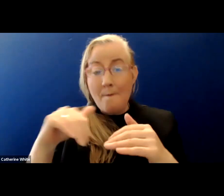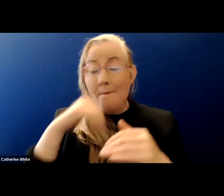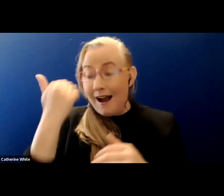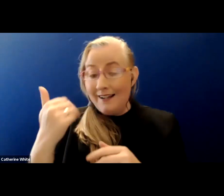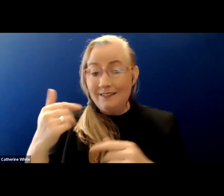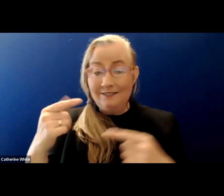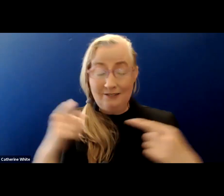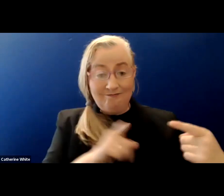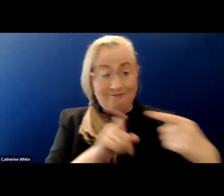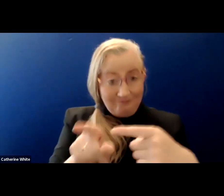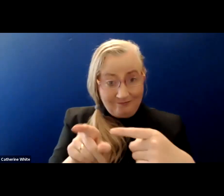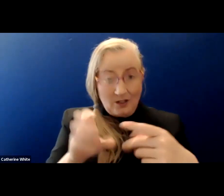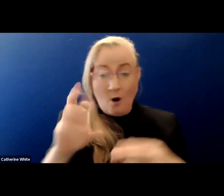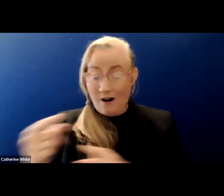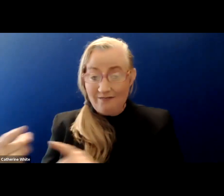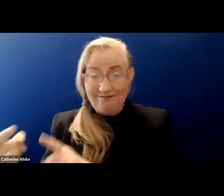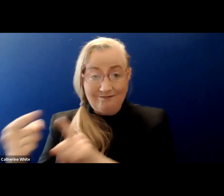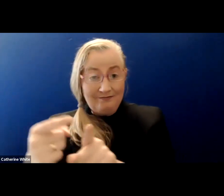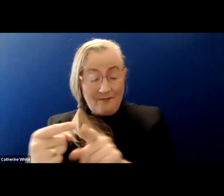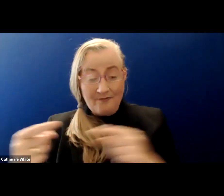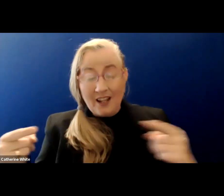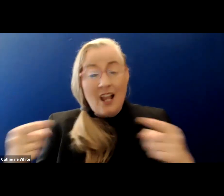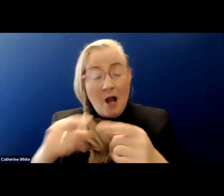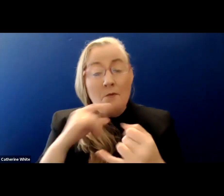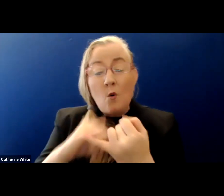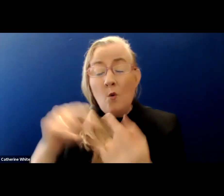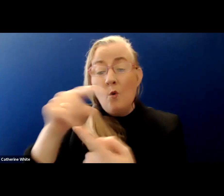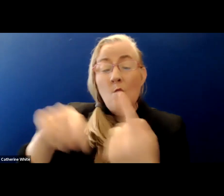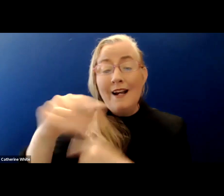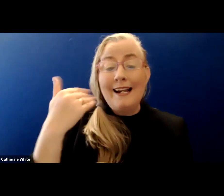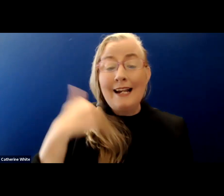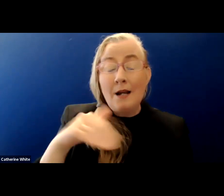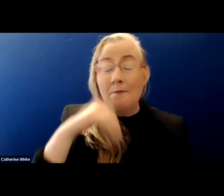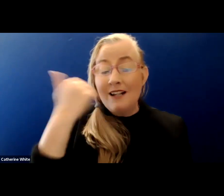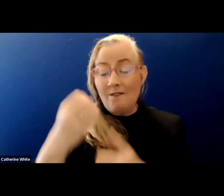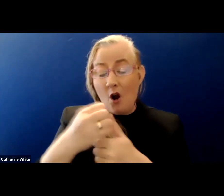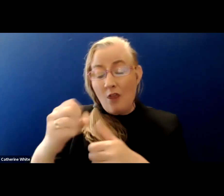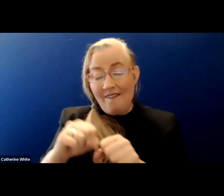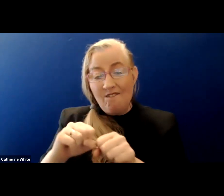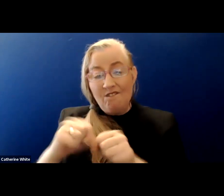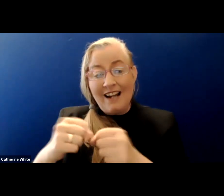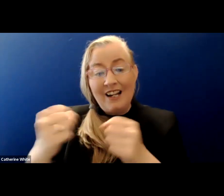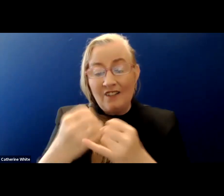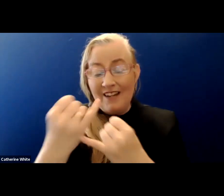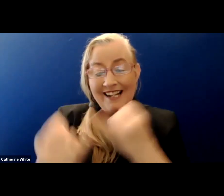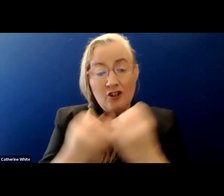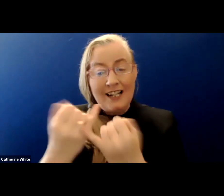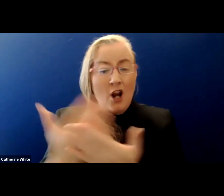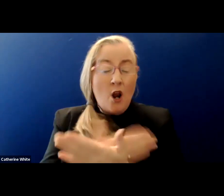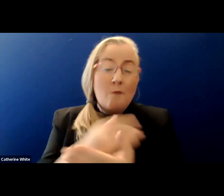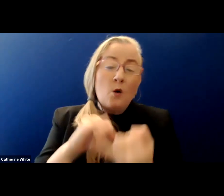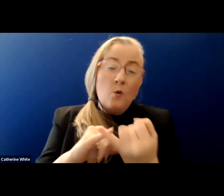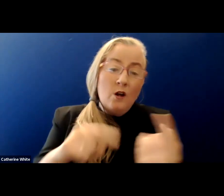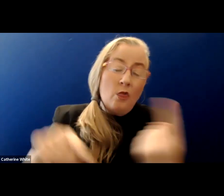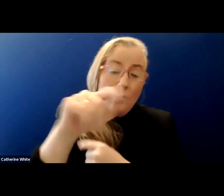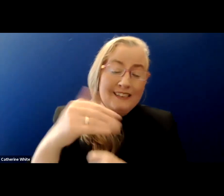state? And will it also cover individuals who are killed due to other violations of international law? So those who are killed as a